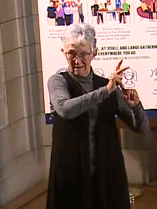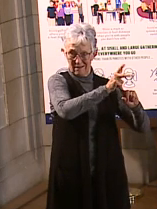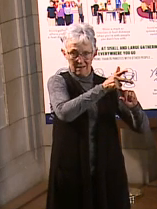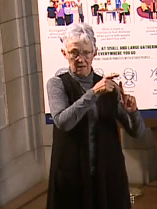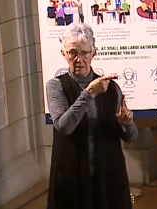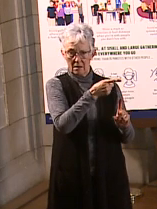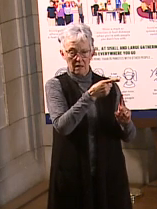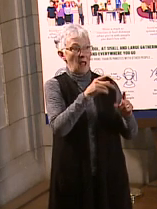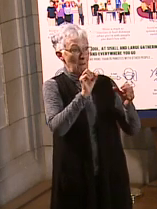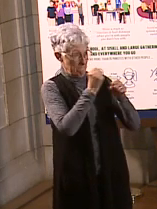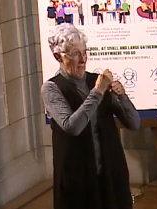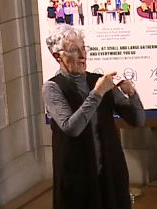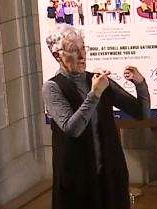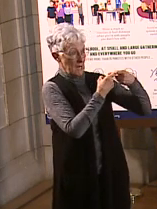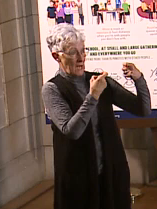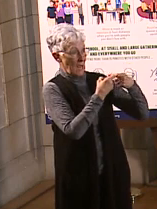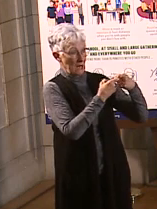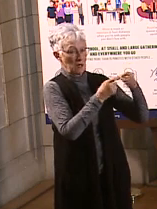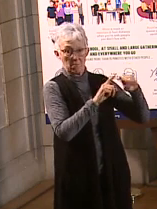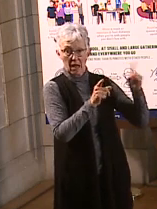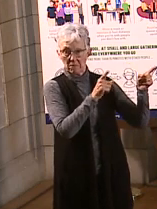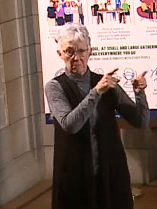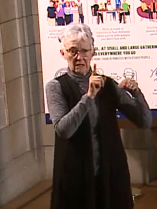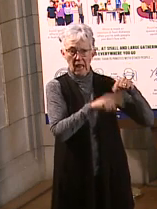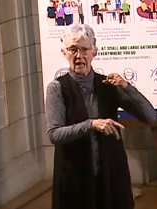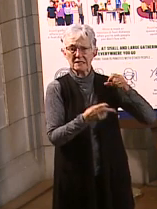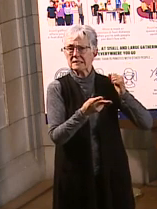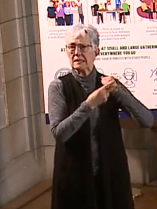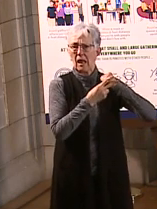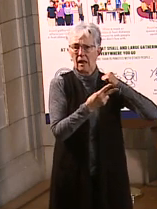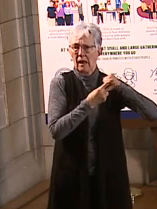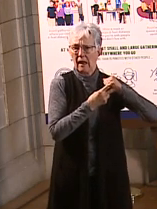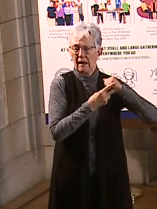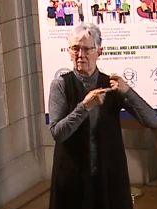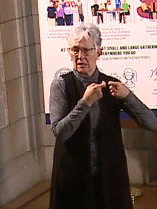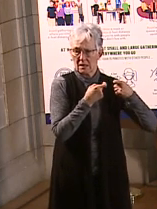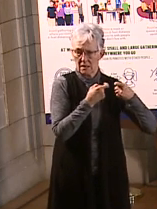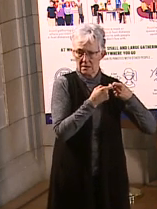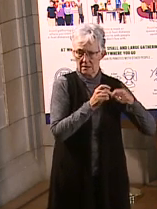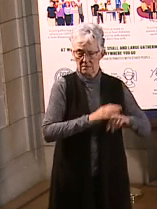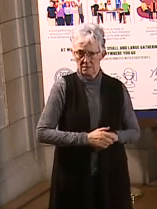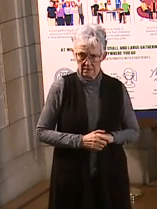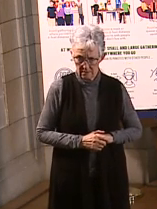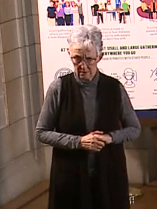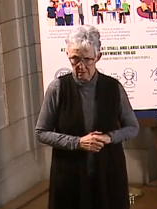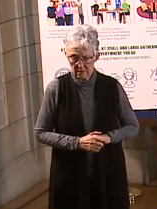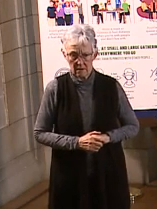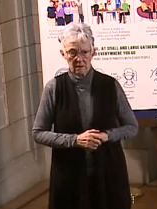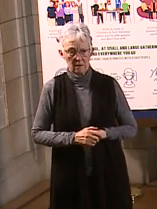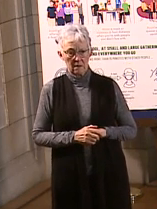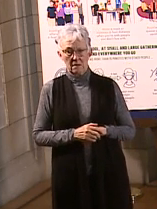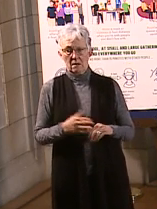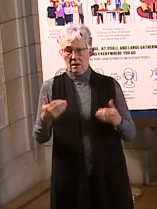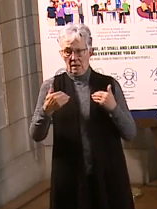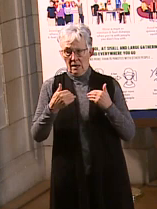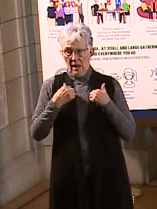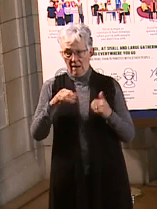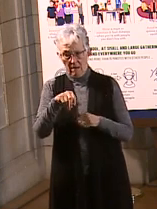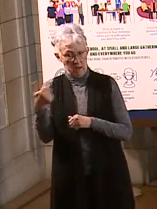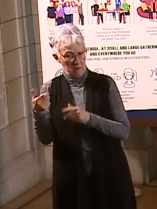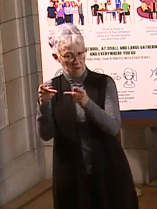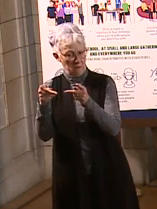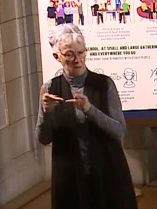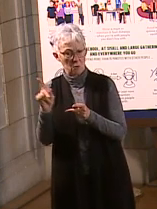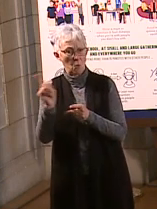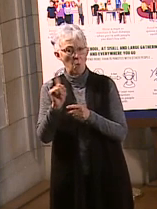that we've experienced with this cold weather is those natural gas pipelines freezing up, so apparently we have to have a better infrastructure for that. And